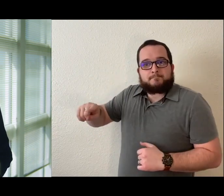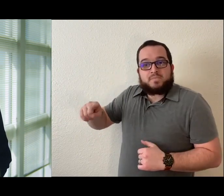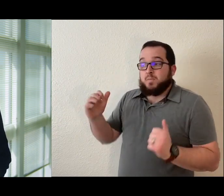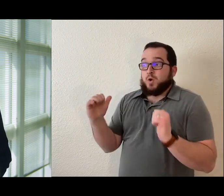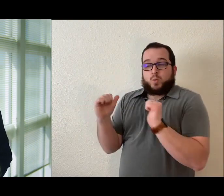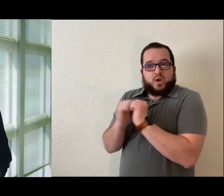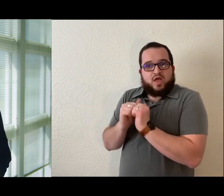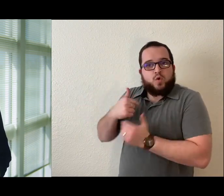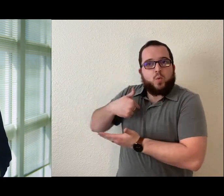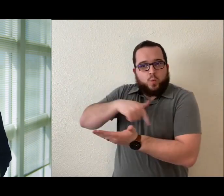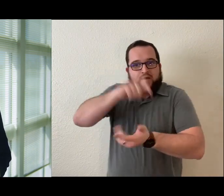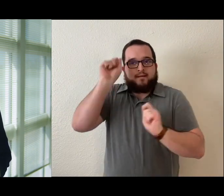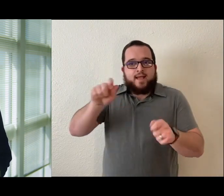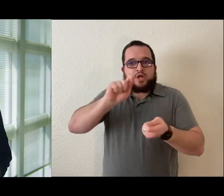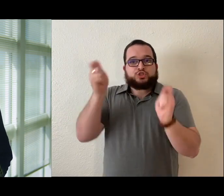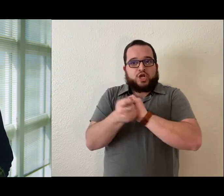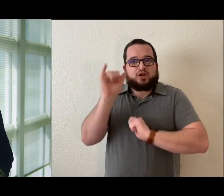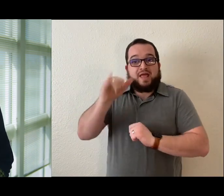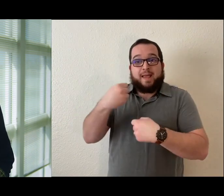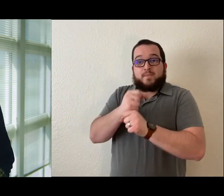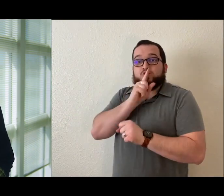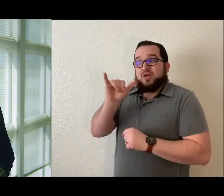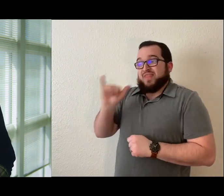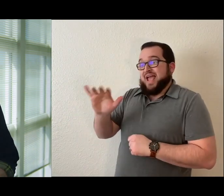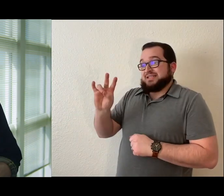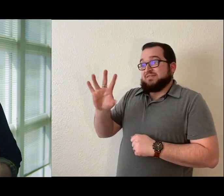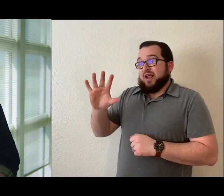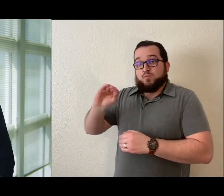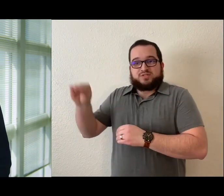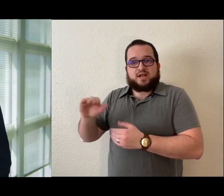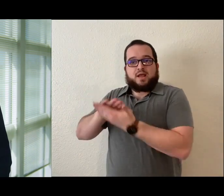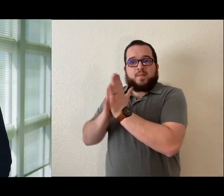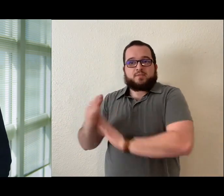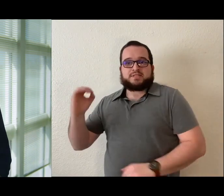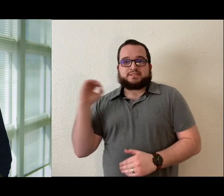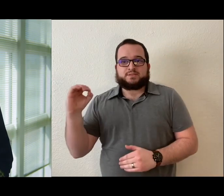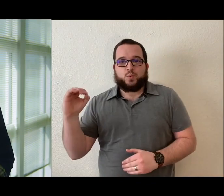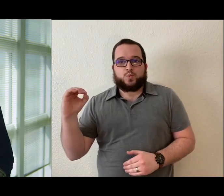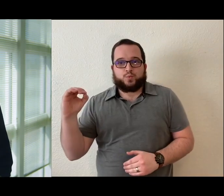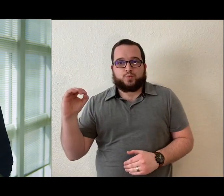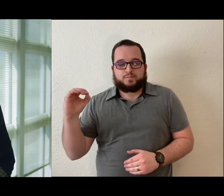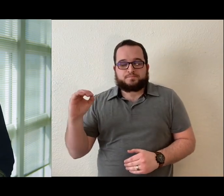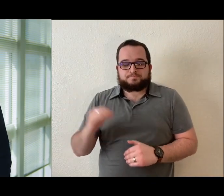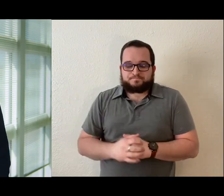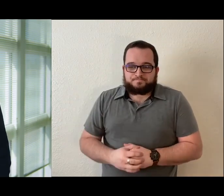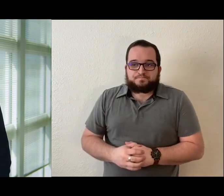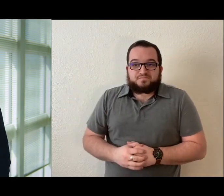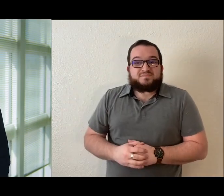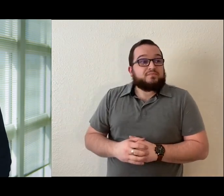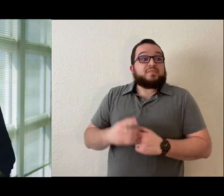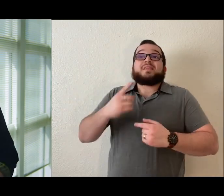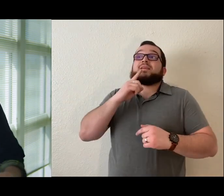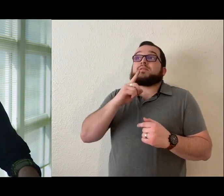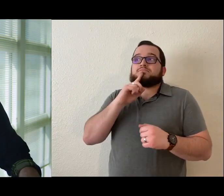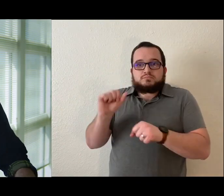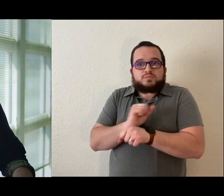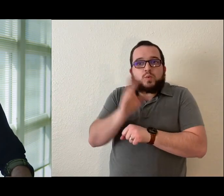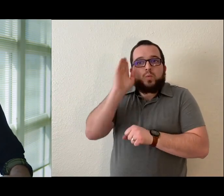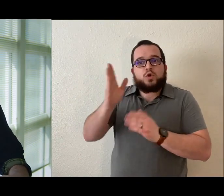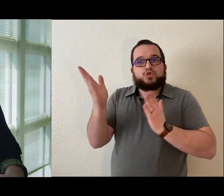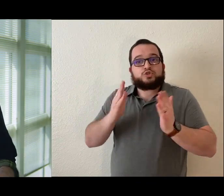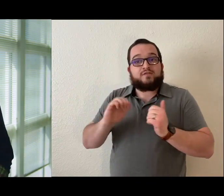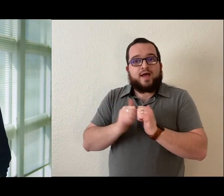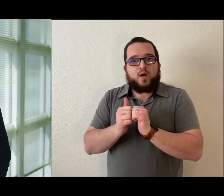world's remaining people to reach? Well, together, we will serve this generation and make that statistic